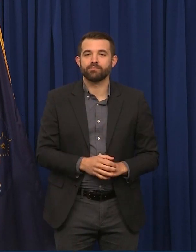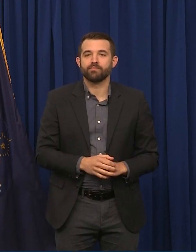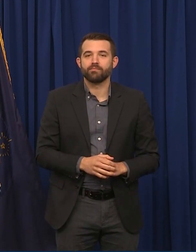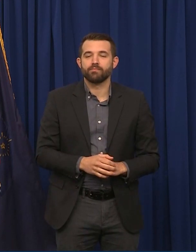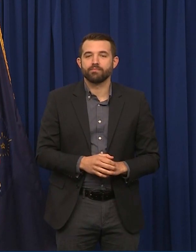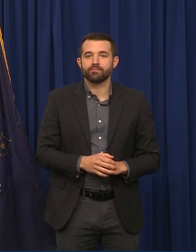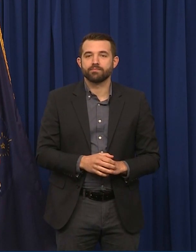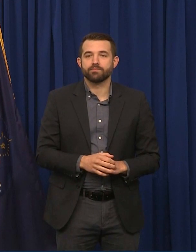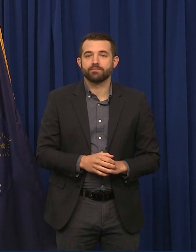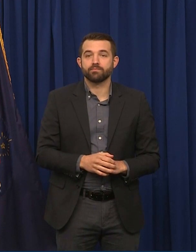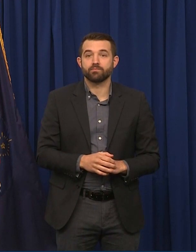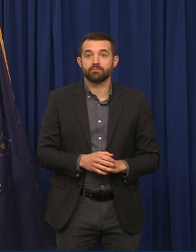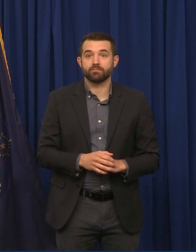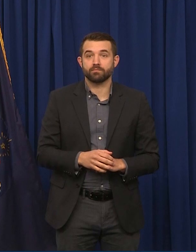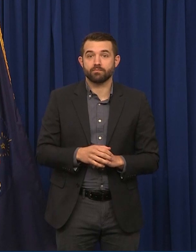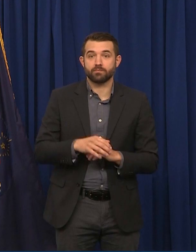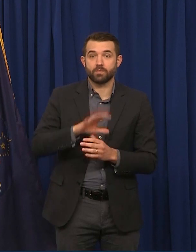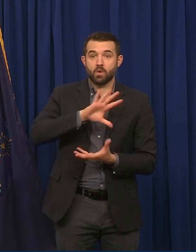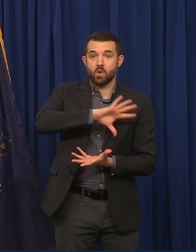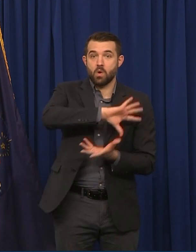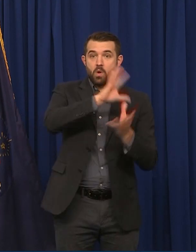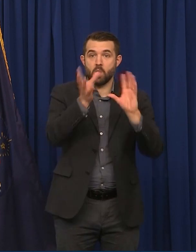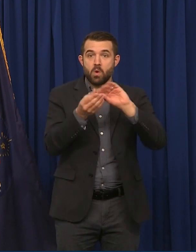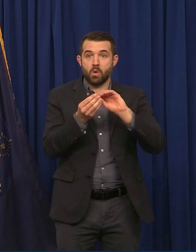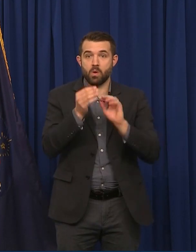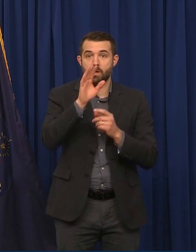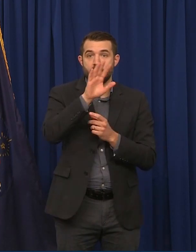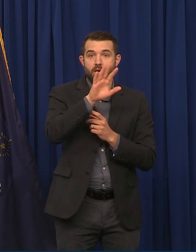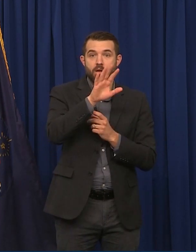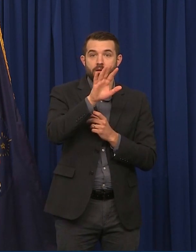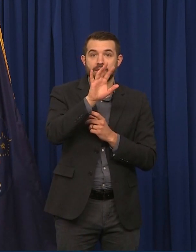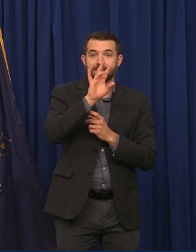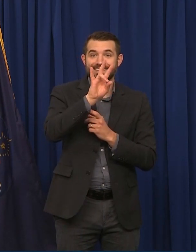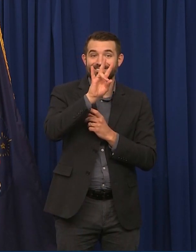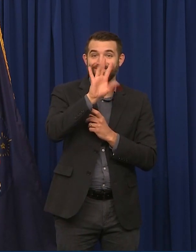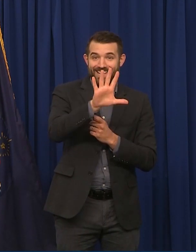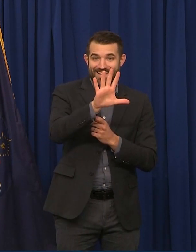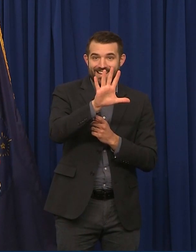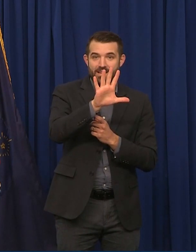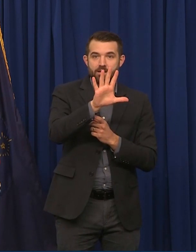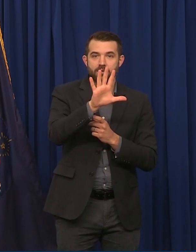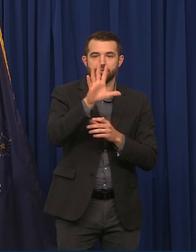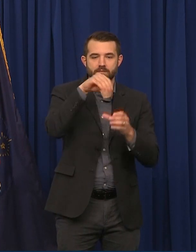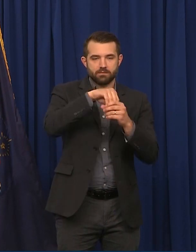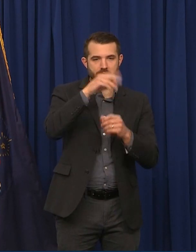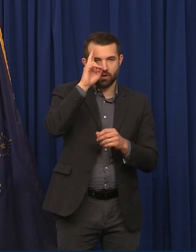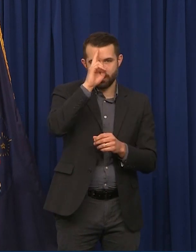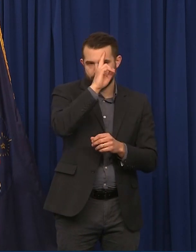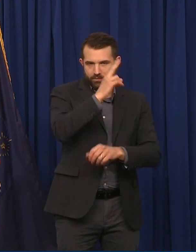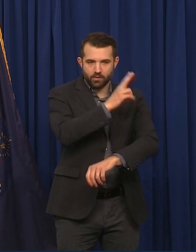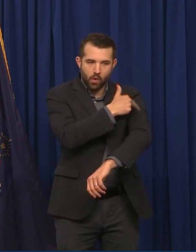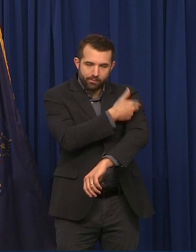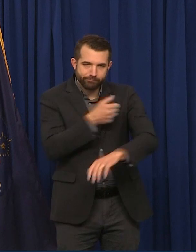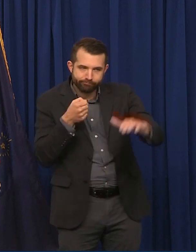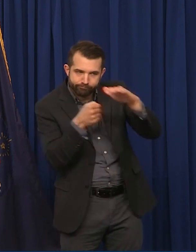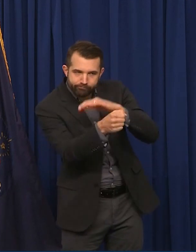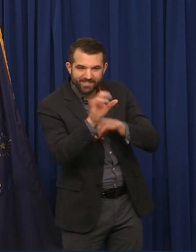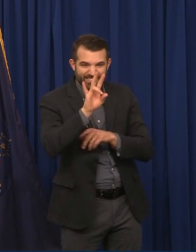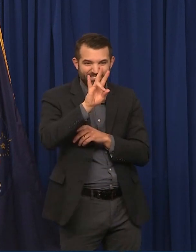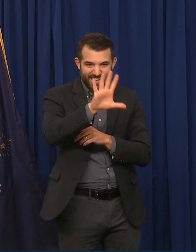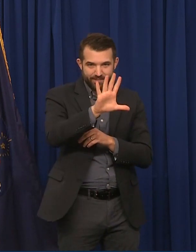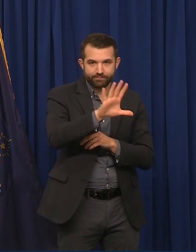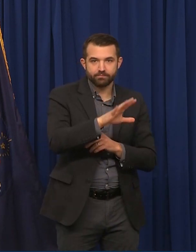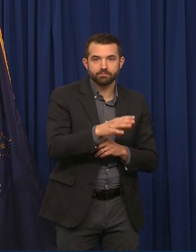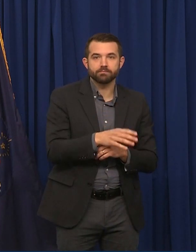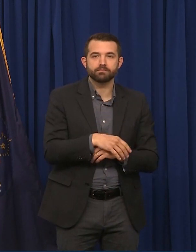75 individuals have been hospitalized at some point during their illness, and 113 individuals have